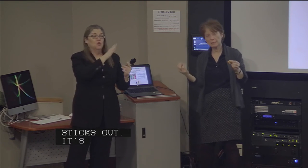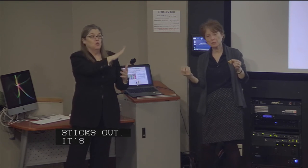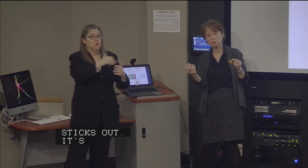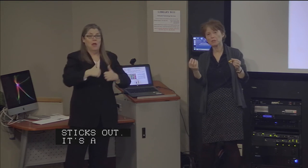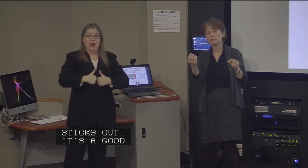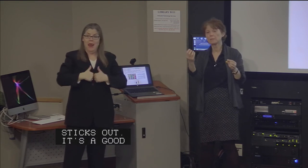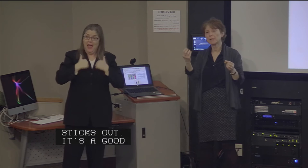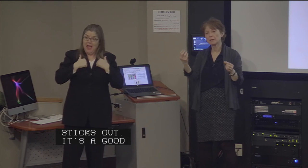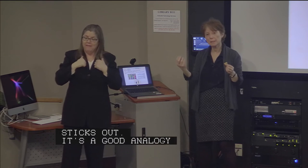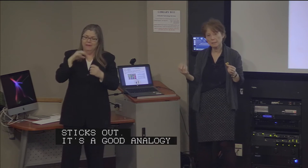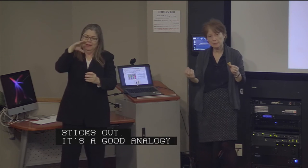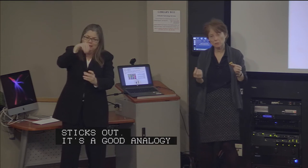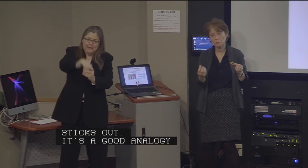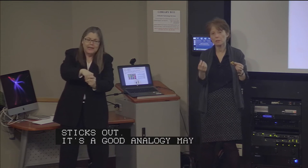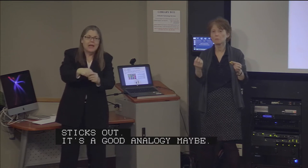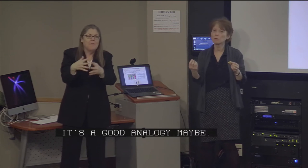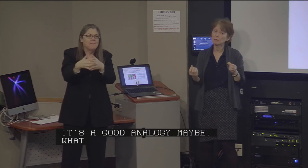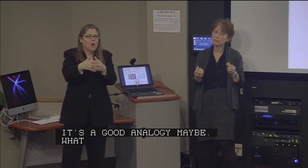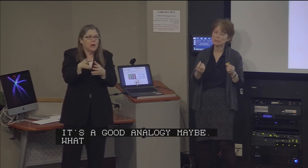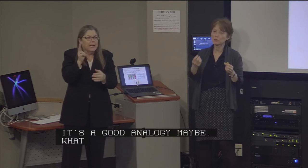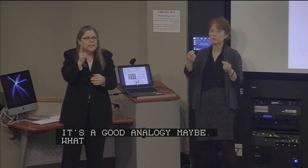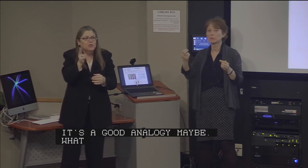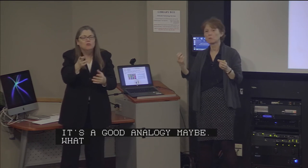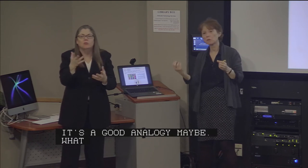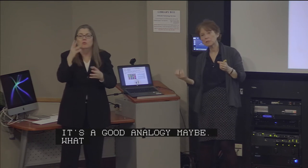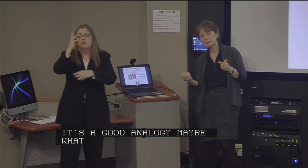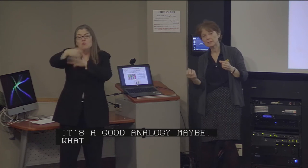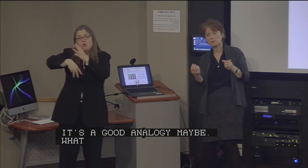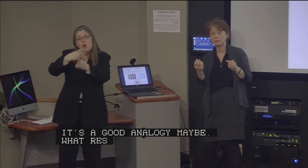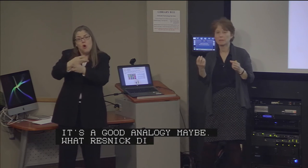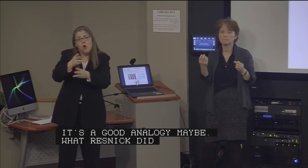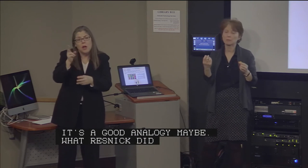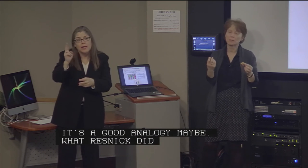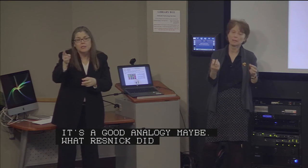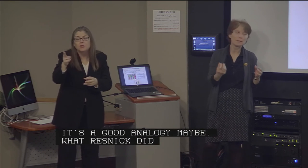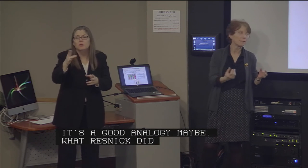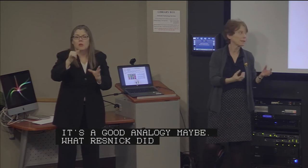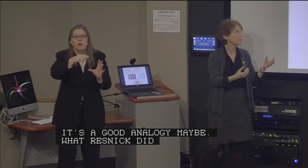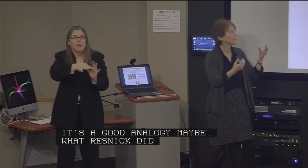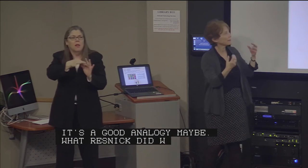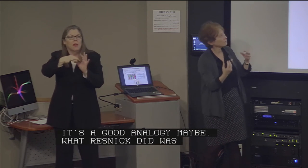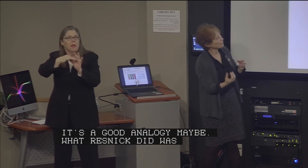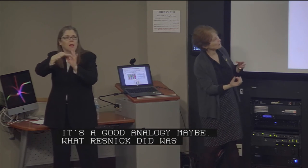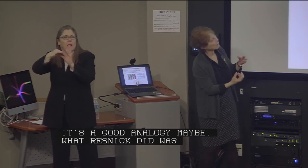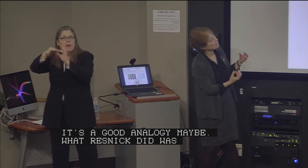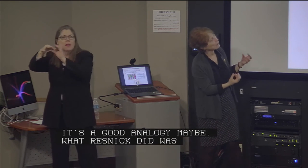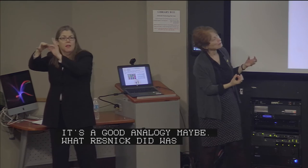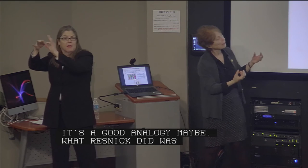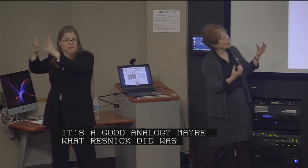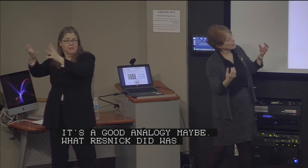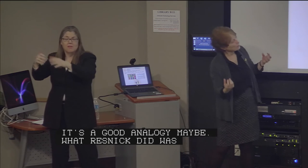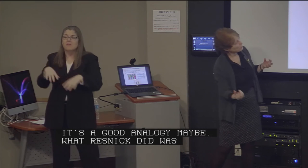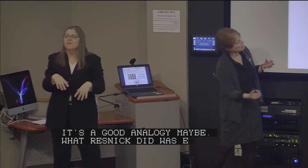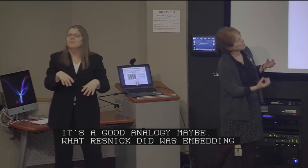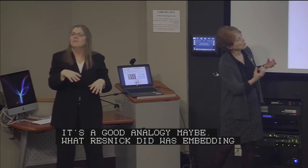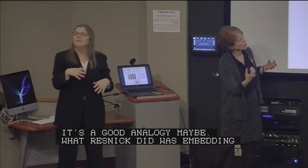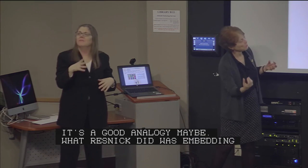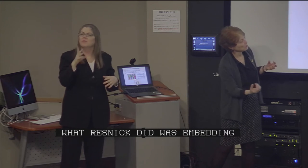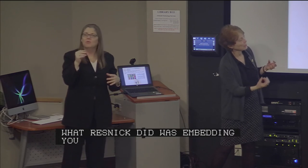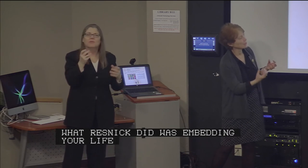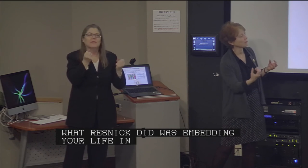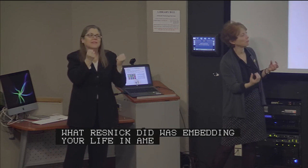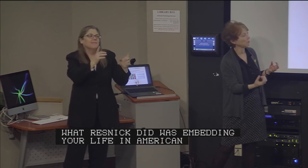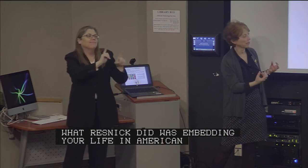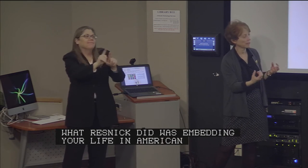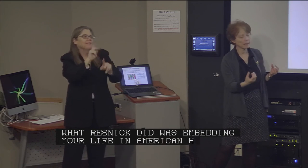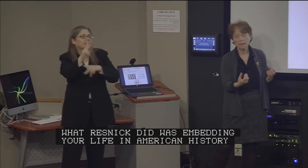American history, and American history, and world history, and world history, and, you know, et cetera, et cetera, and doing multiple